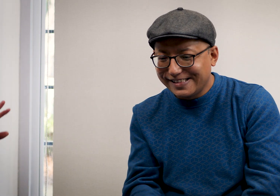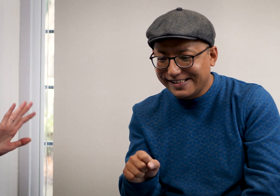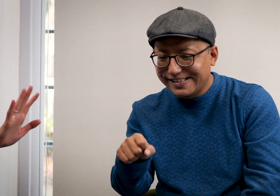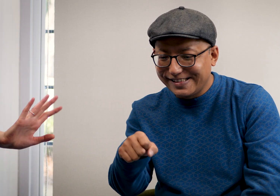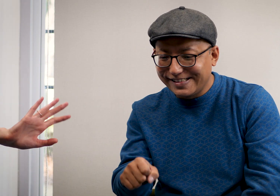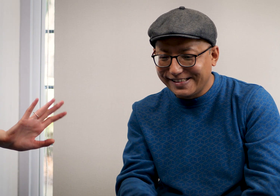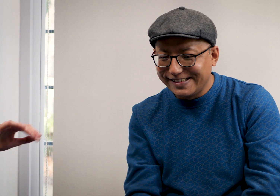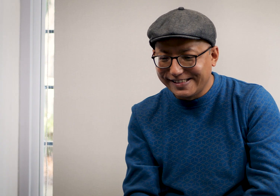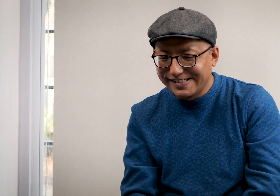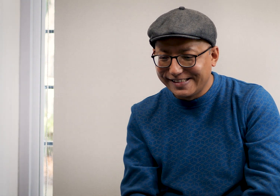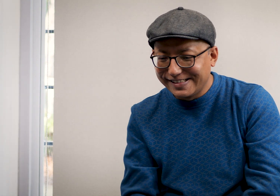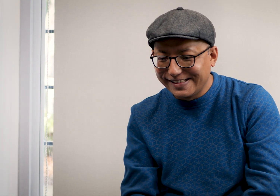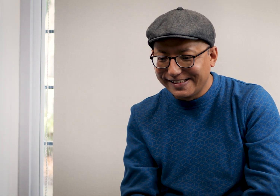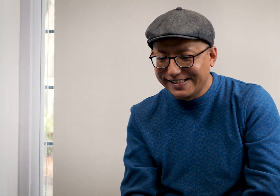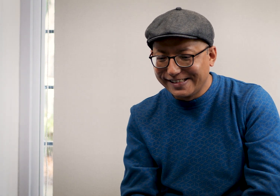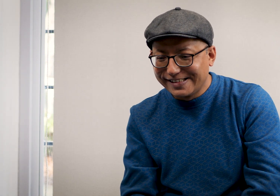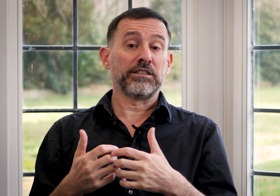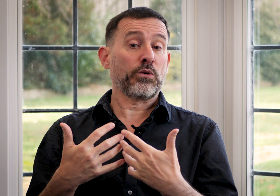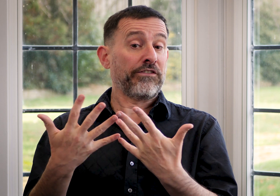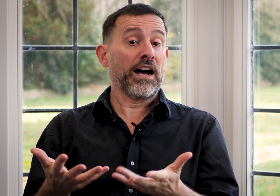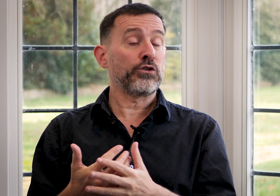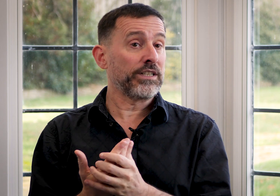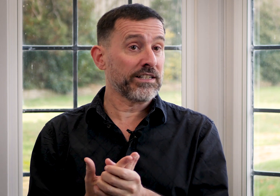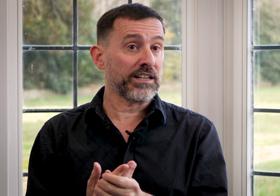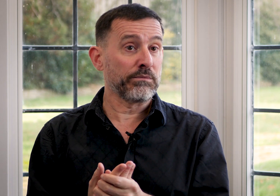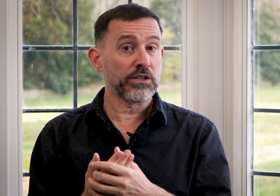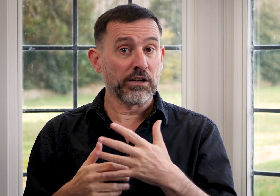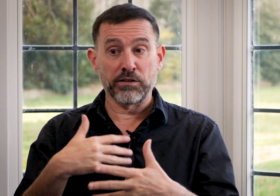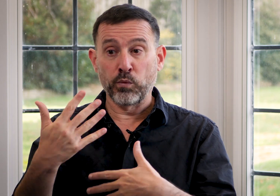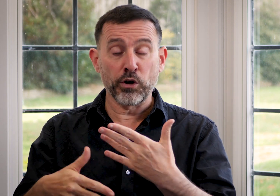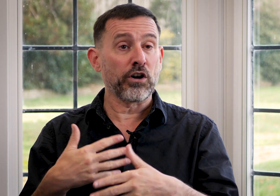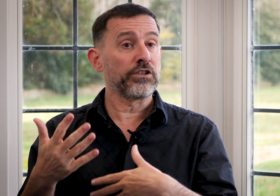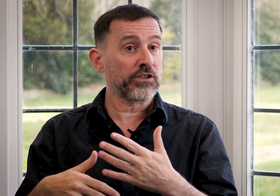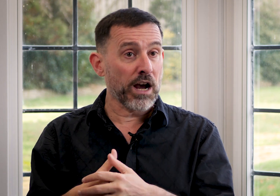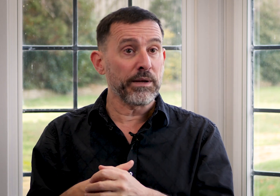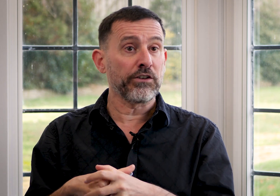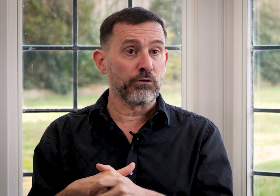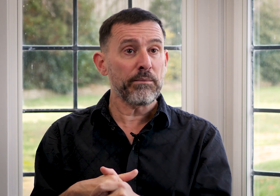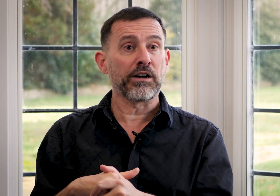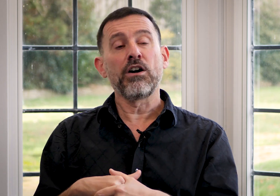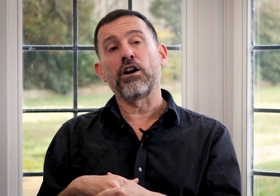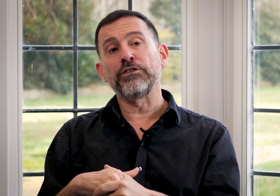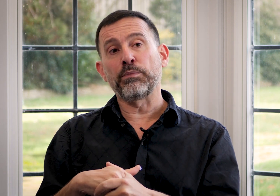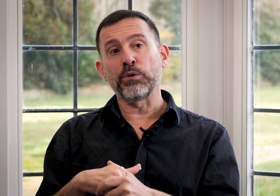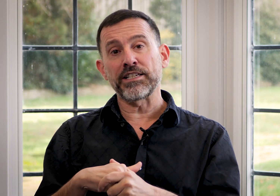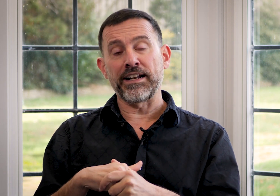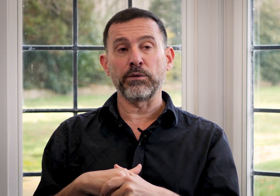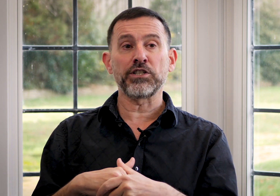comes from the Nepali Sign Language community. So if Arjun does some work on describing the grammar of Nepali Sign Language,